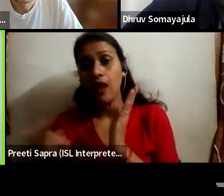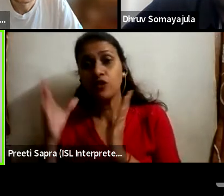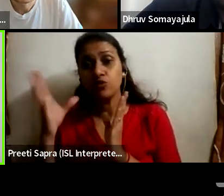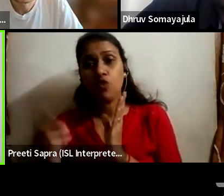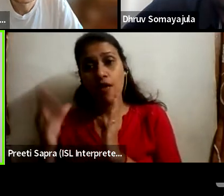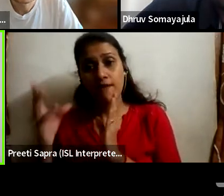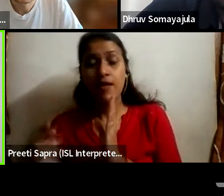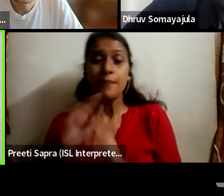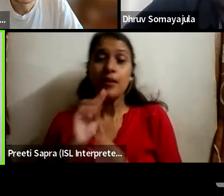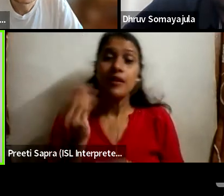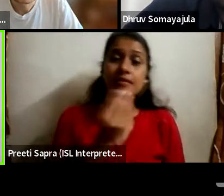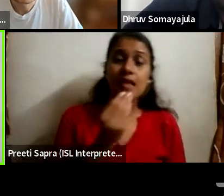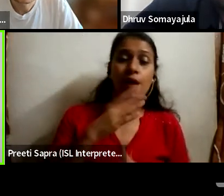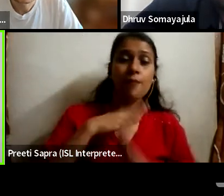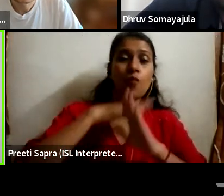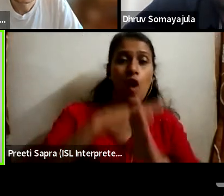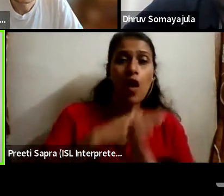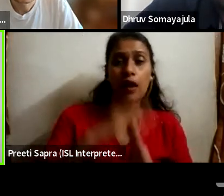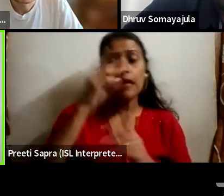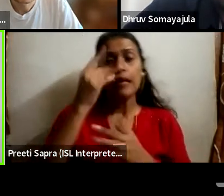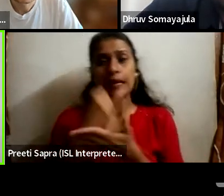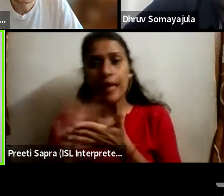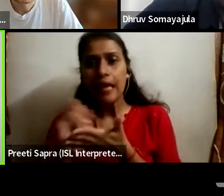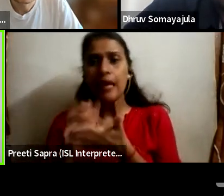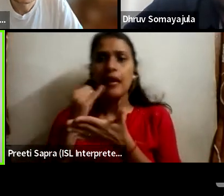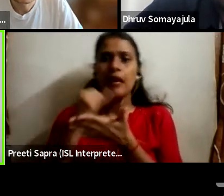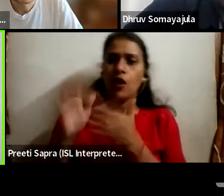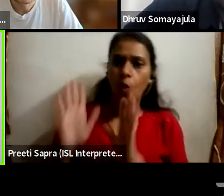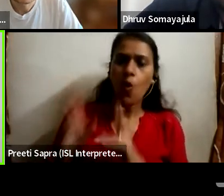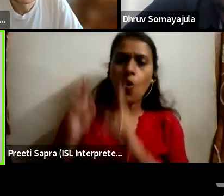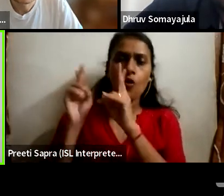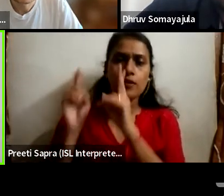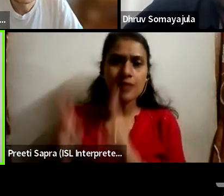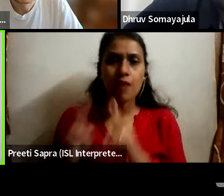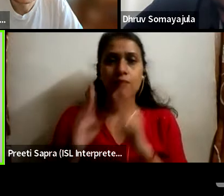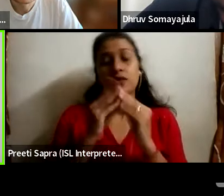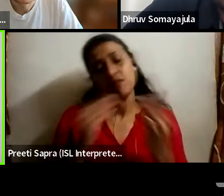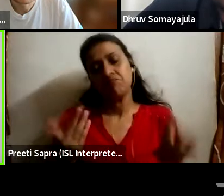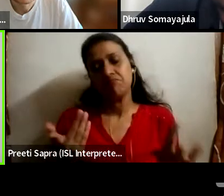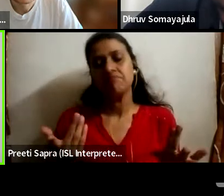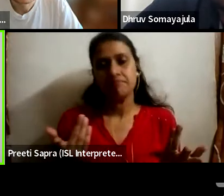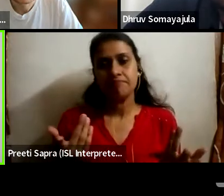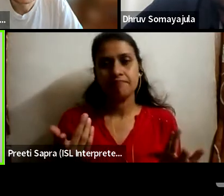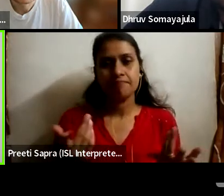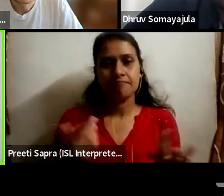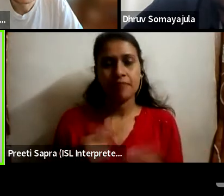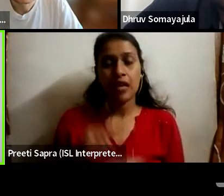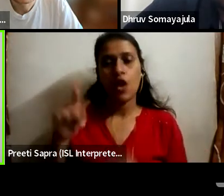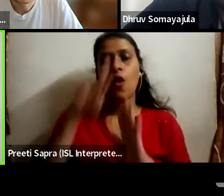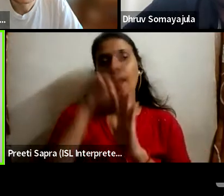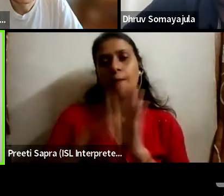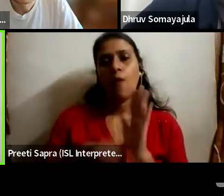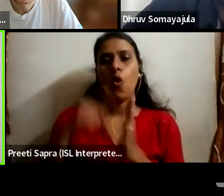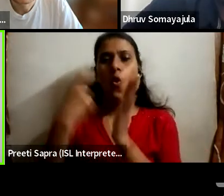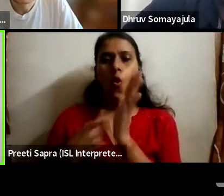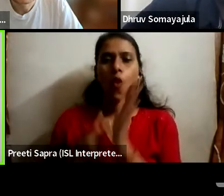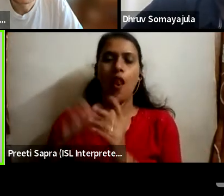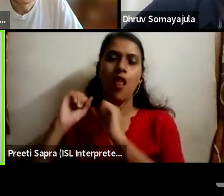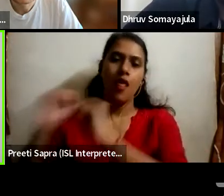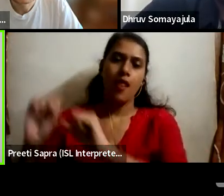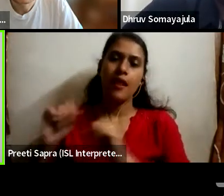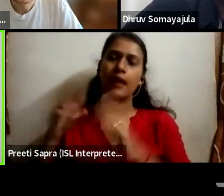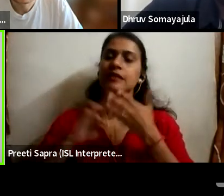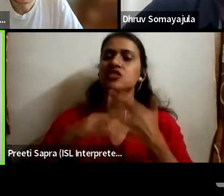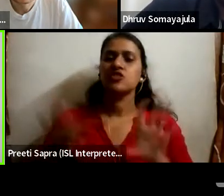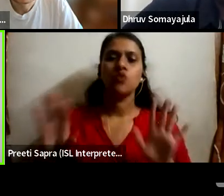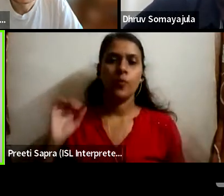Certain protections may get delayed and not come as soon as they were actually supposed to. But I think that's policy making, and that's lawmaking in general